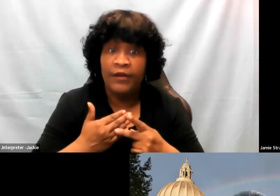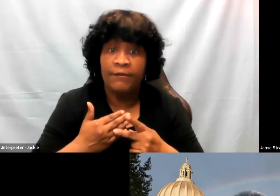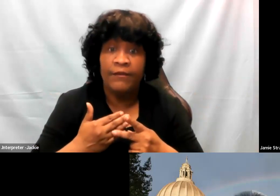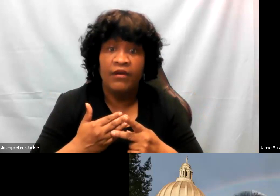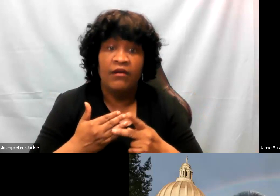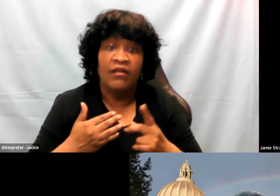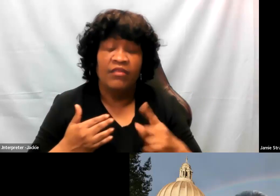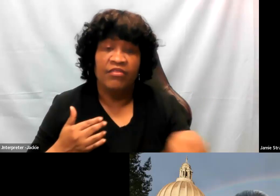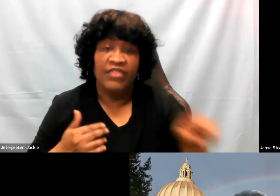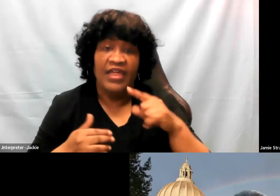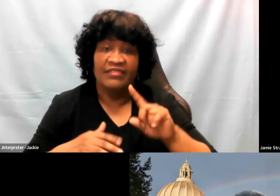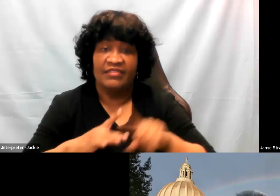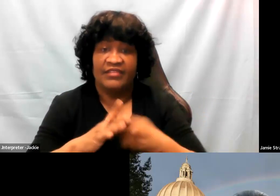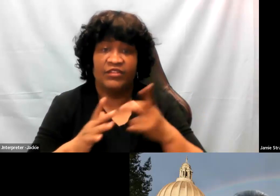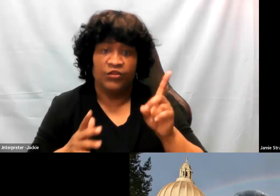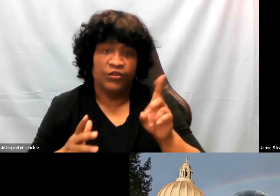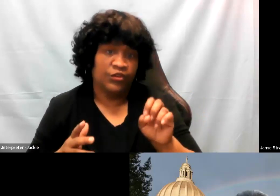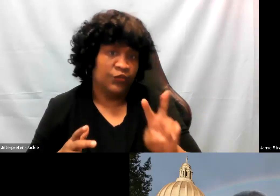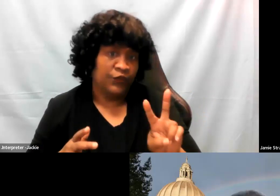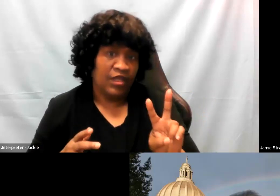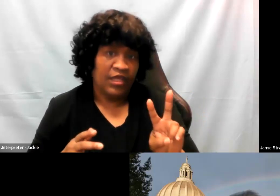had started,